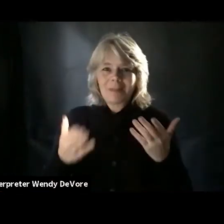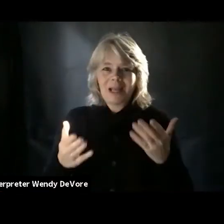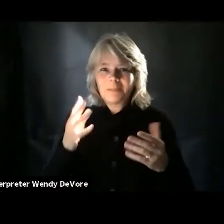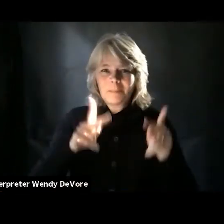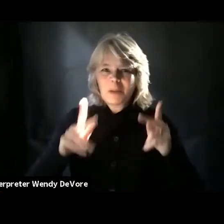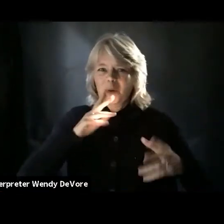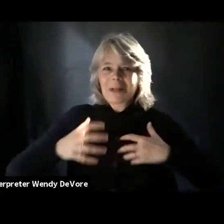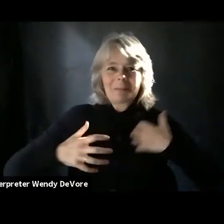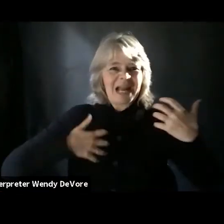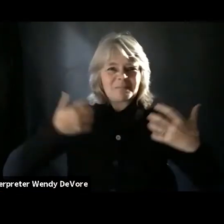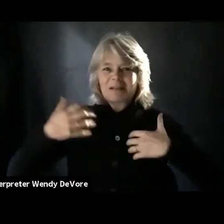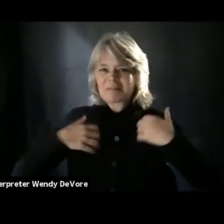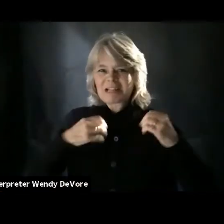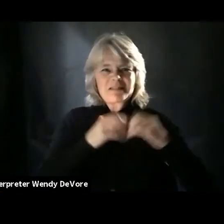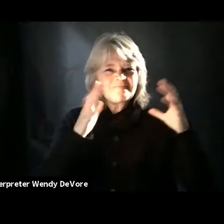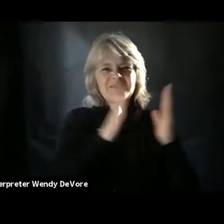may follow.